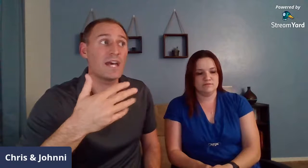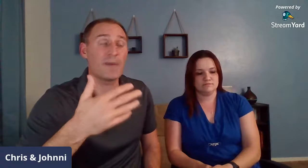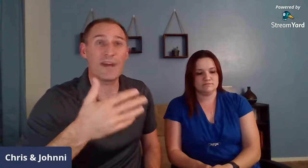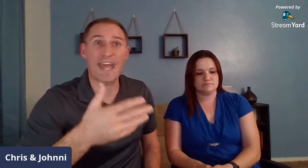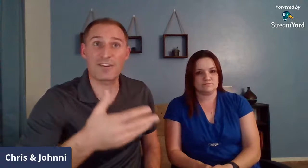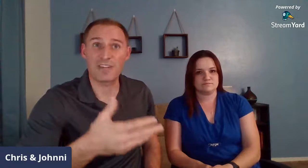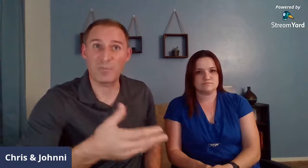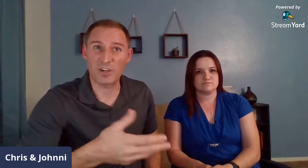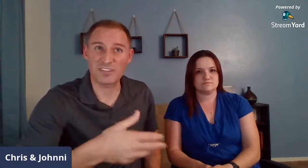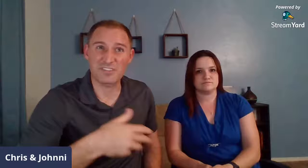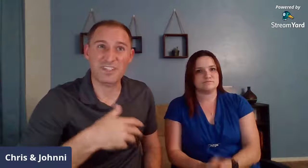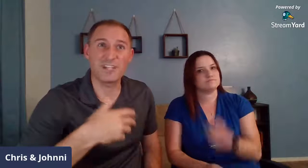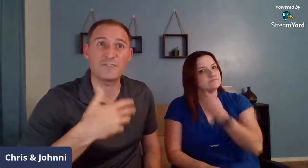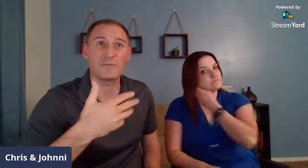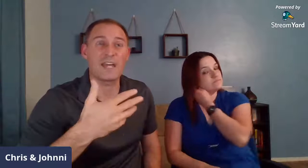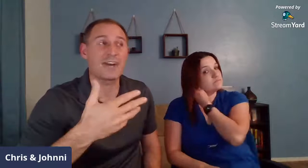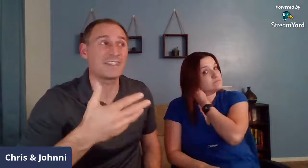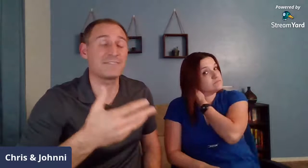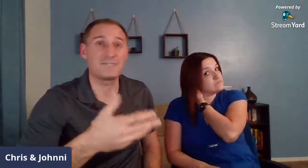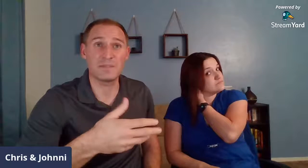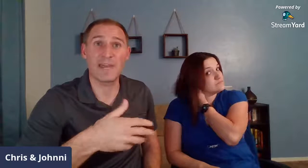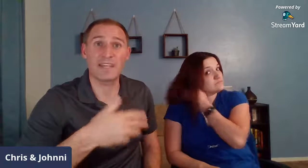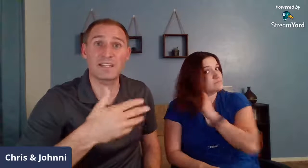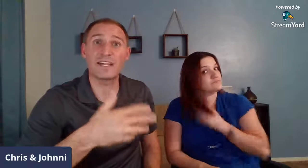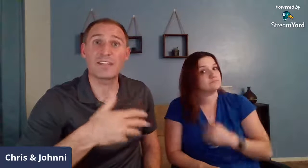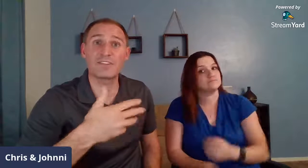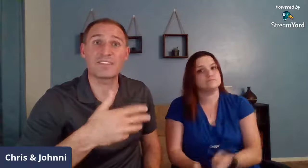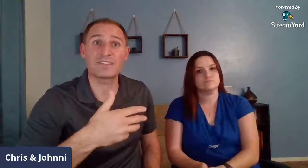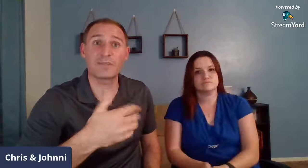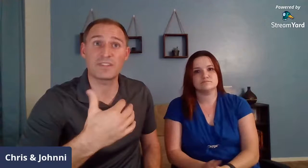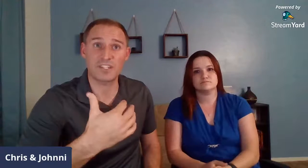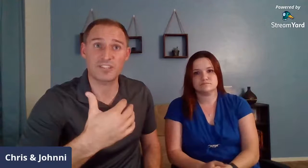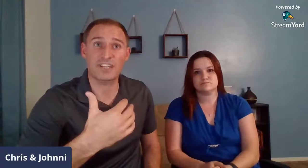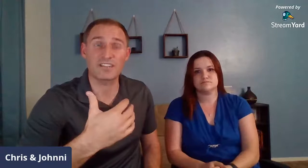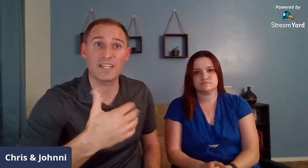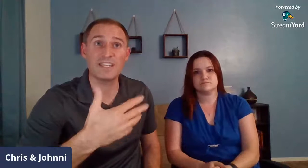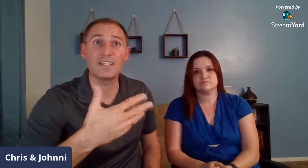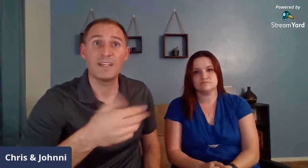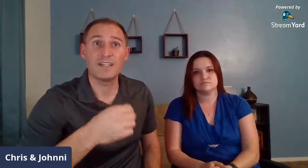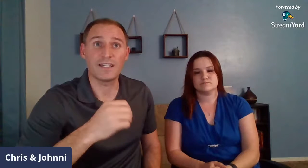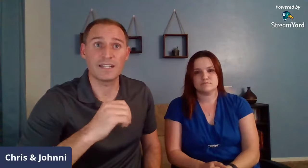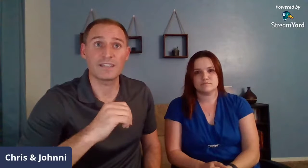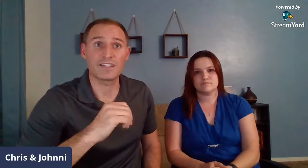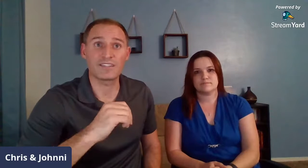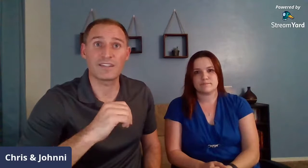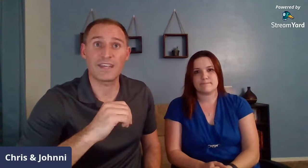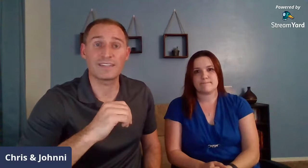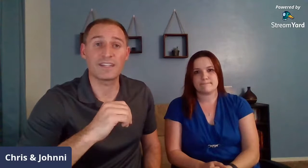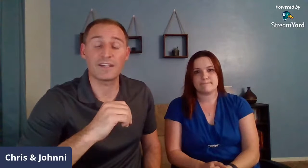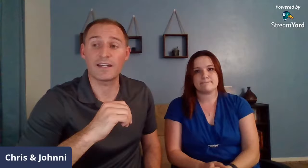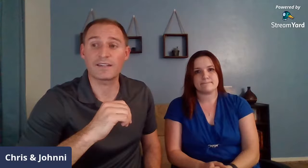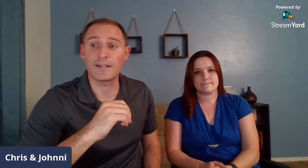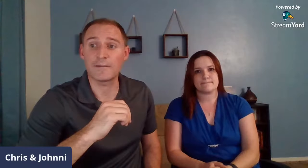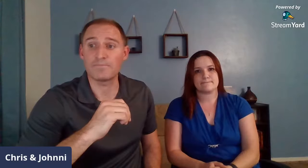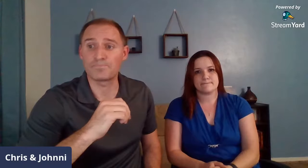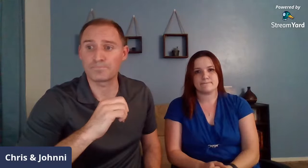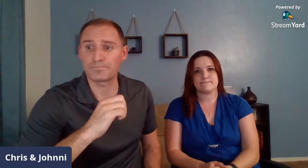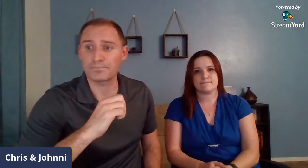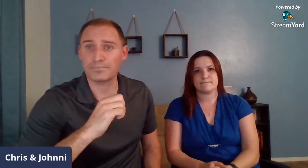about how to immerse yourself, how to get feedback, and a lot of those things that we touched on tonight. He touches on in that TED Talk. What's his